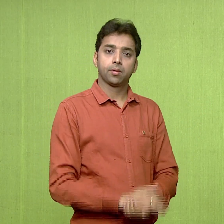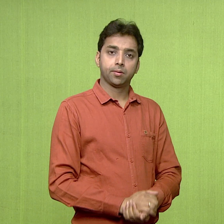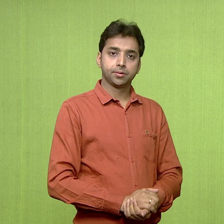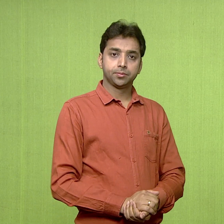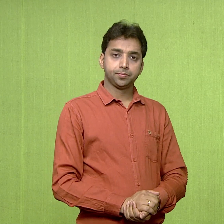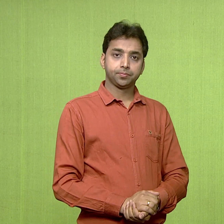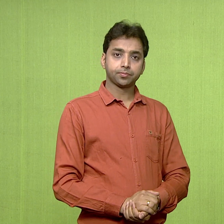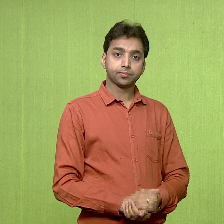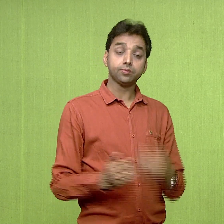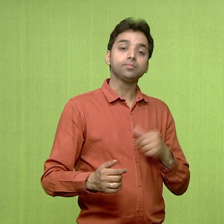and personal.